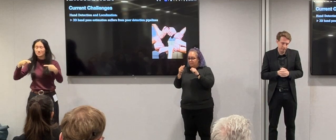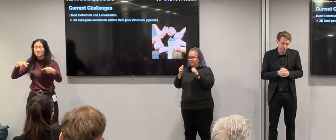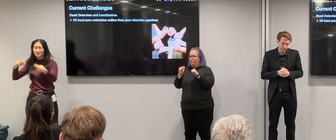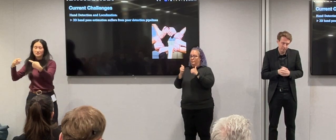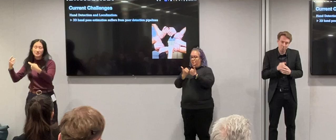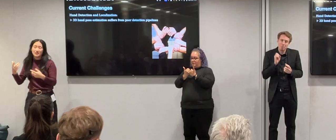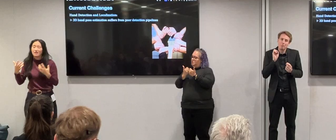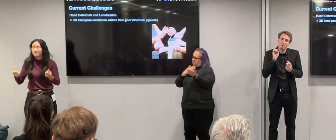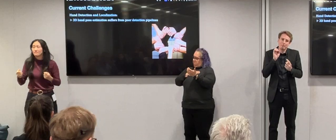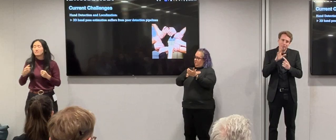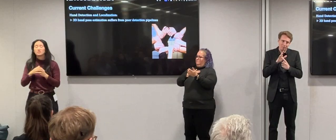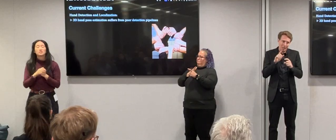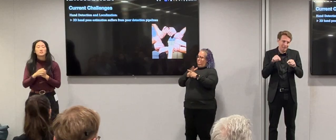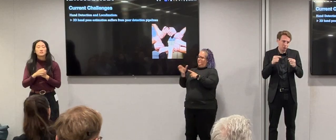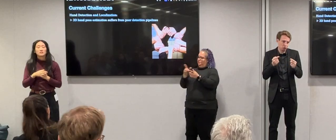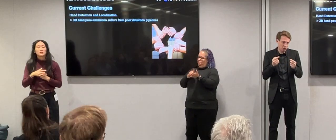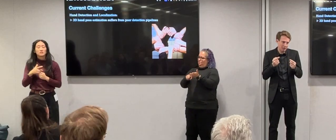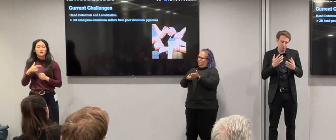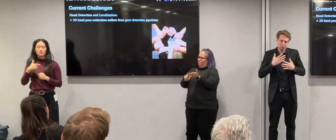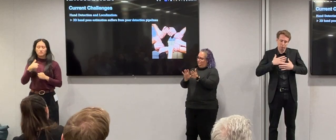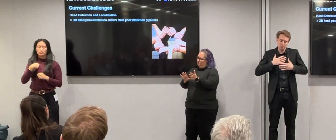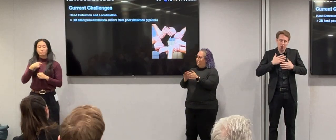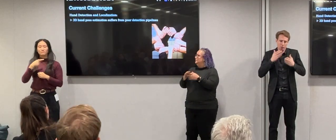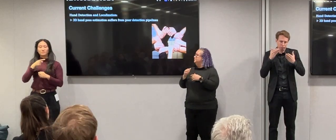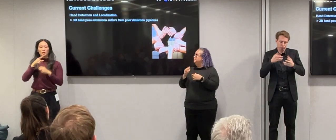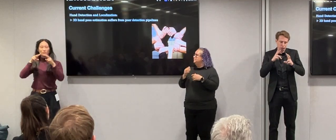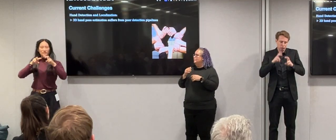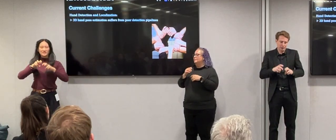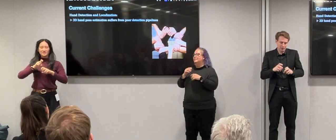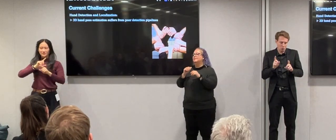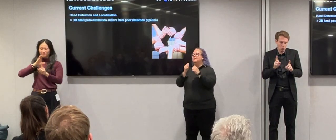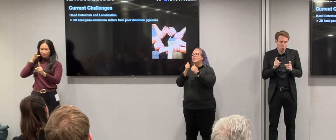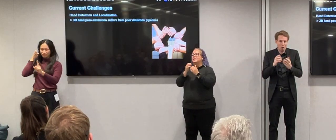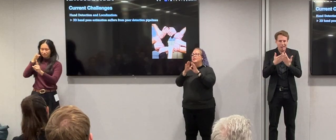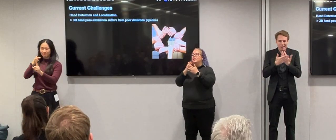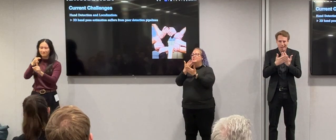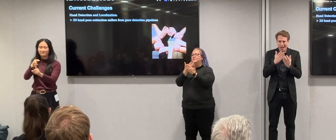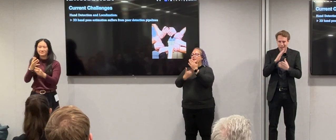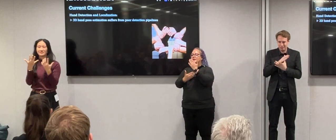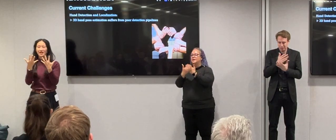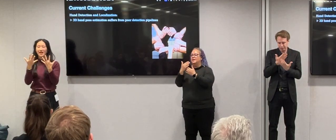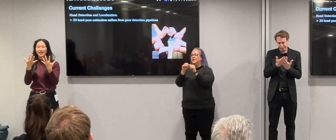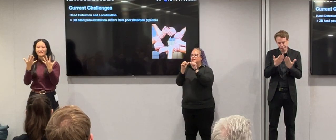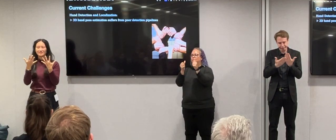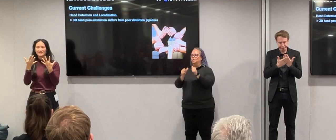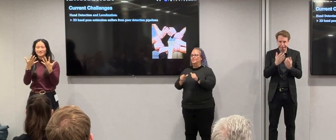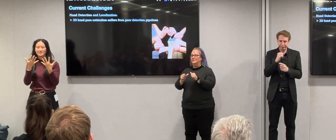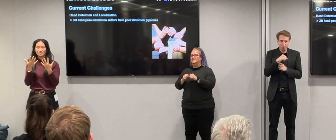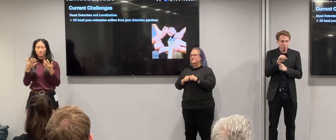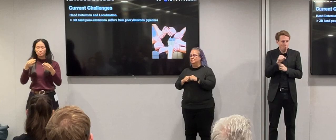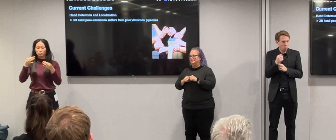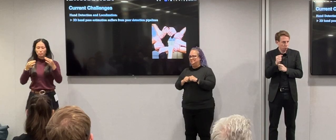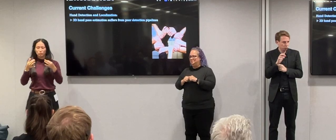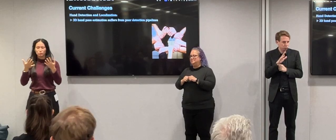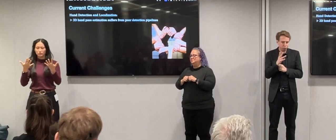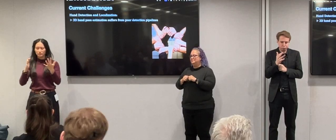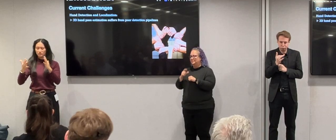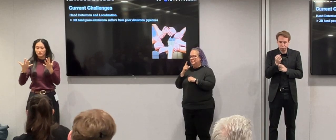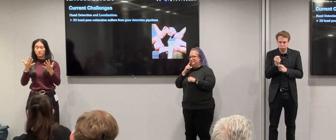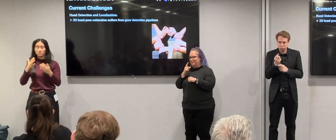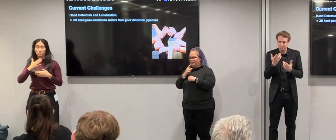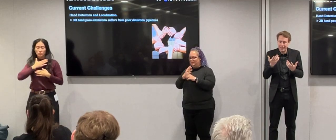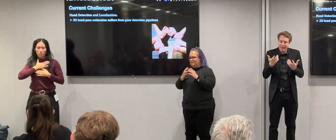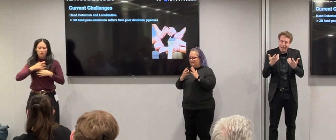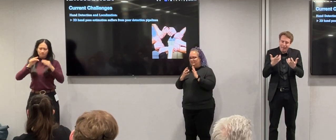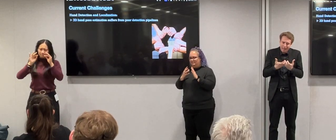main research, is the hand poses. So in order to reconstruct accurate hand poses, we